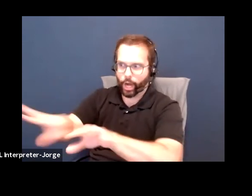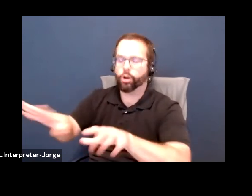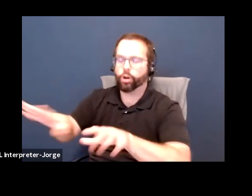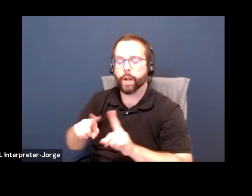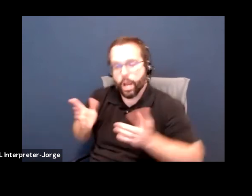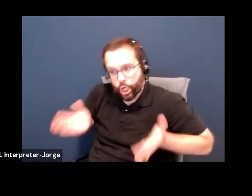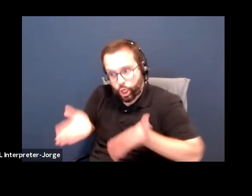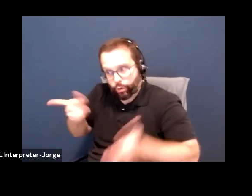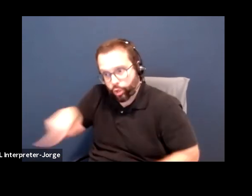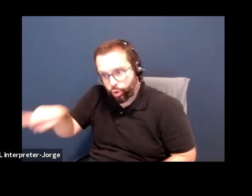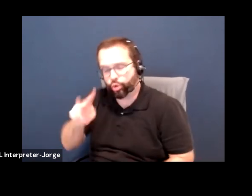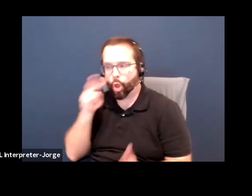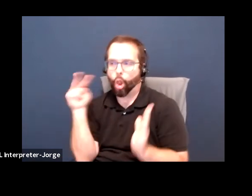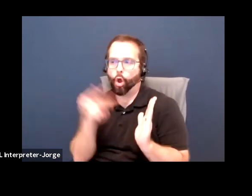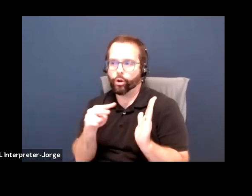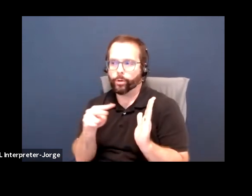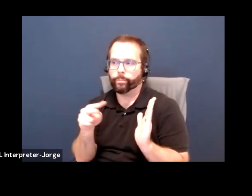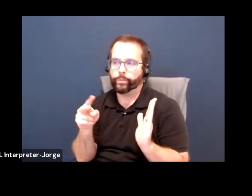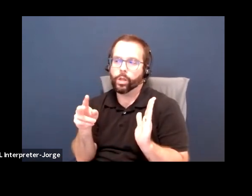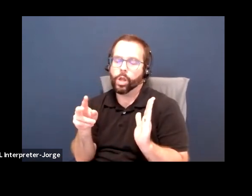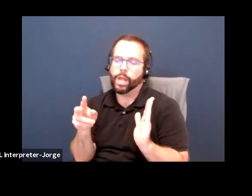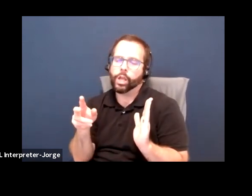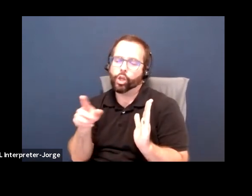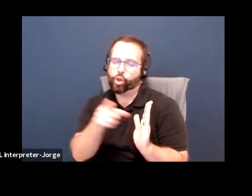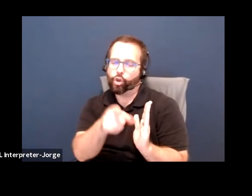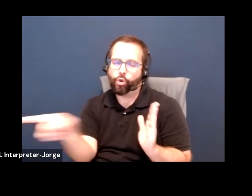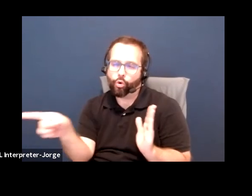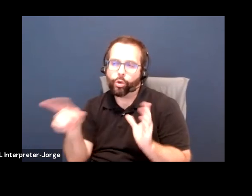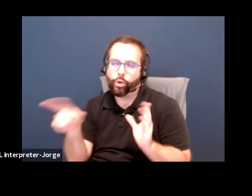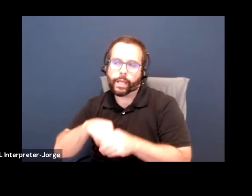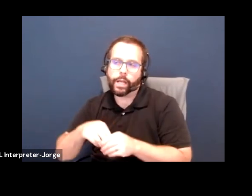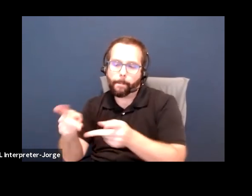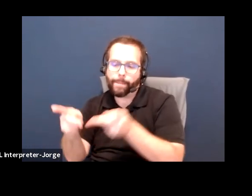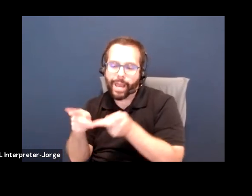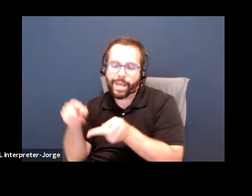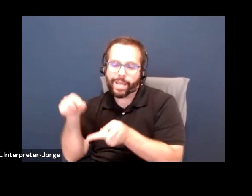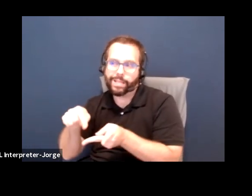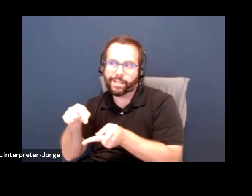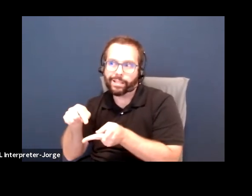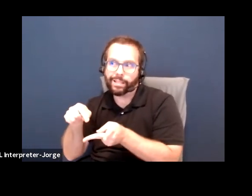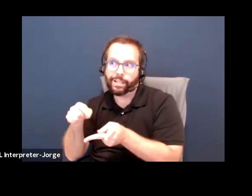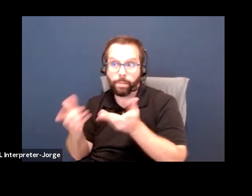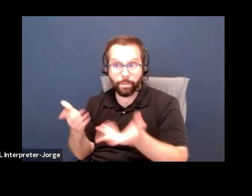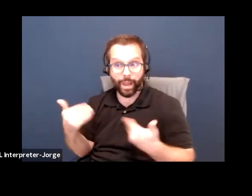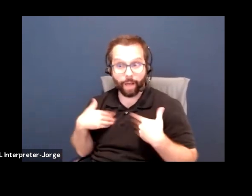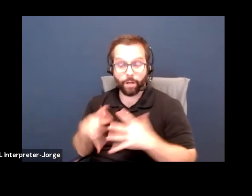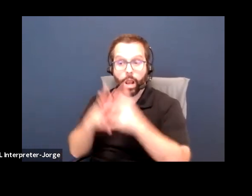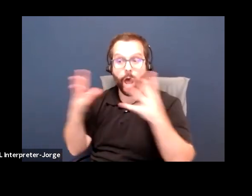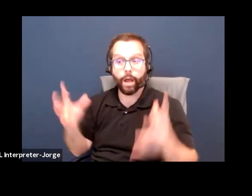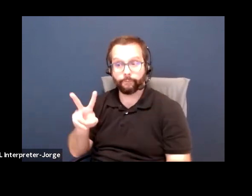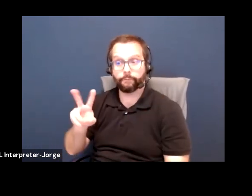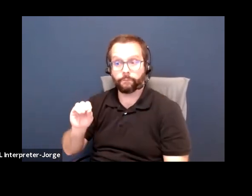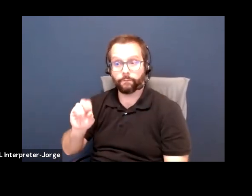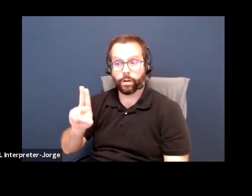to look at, are you in places that have some unused vouchers, and how can you work to leverage those?